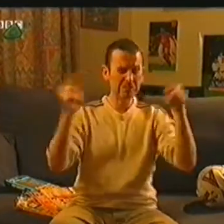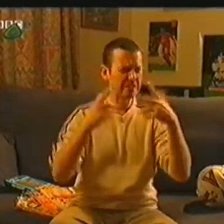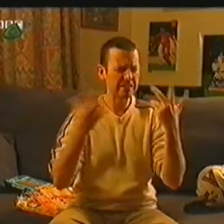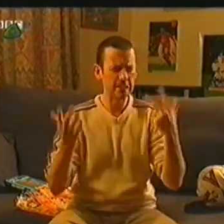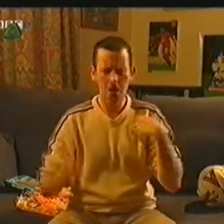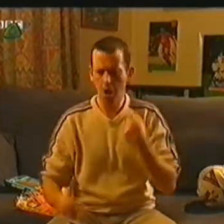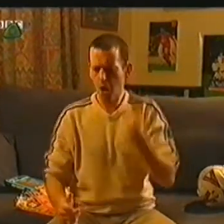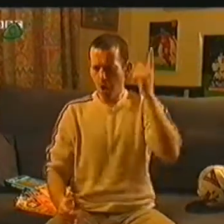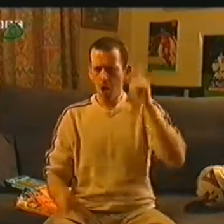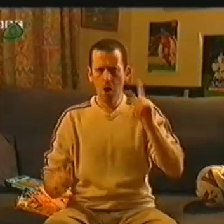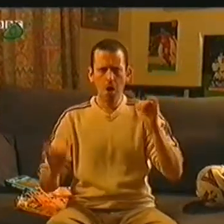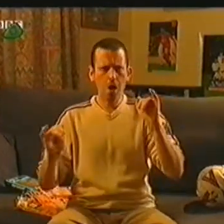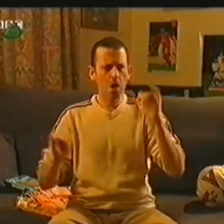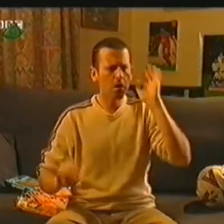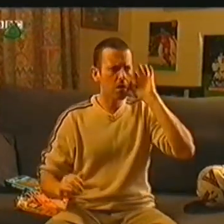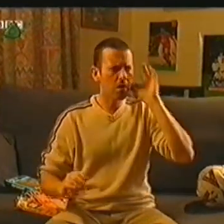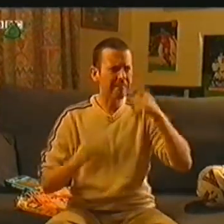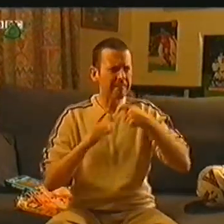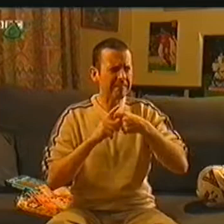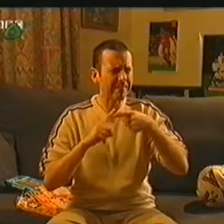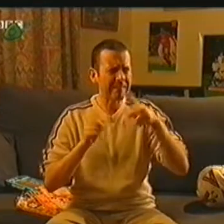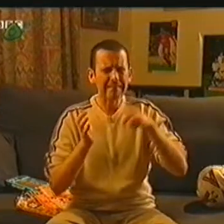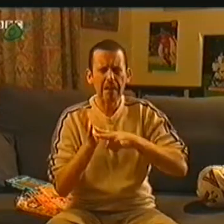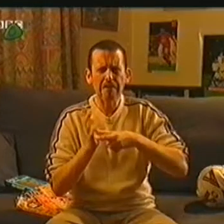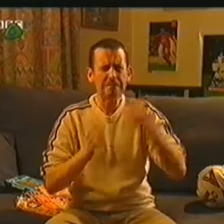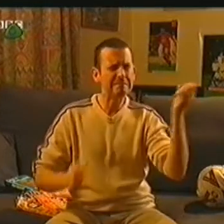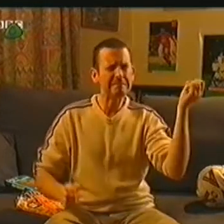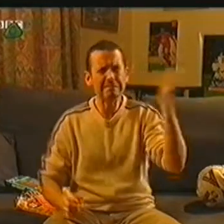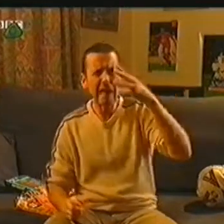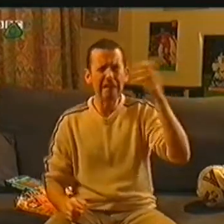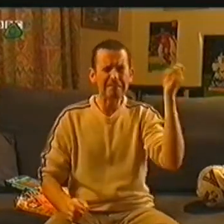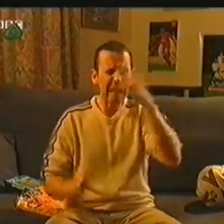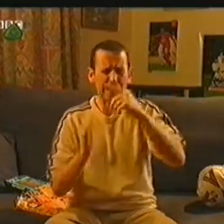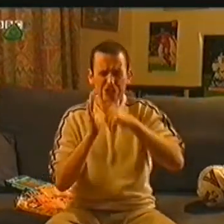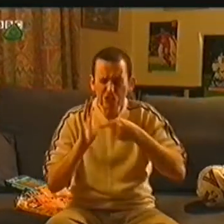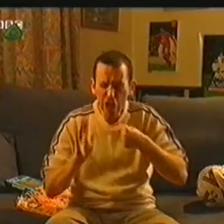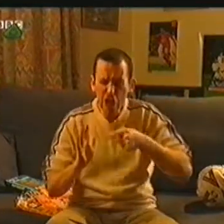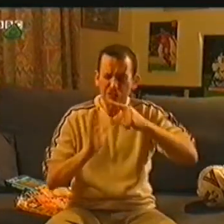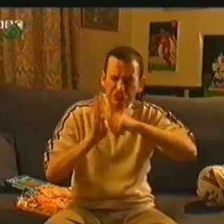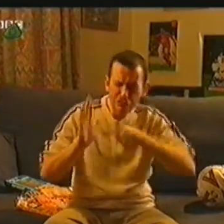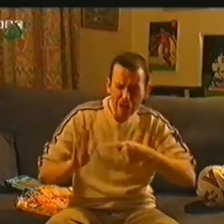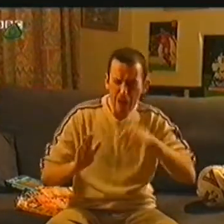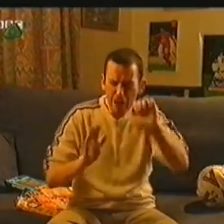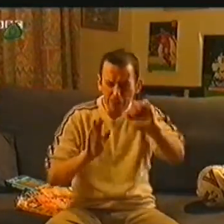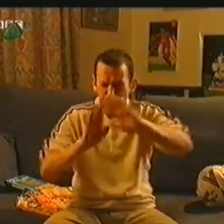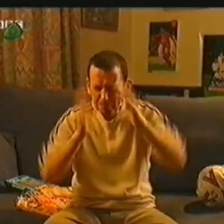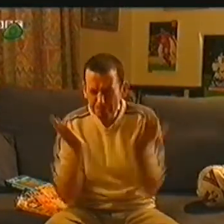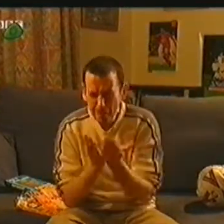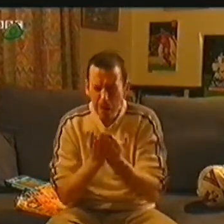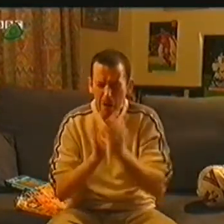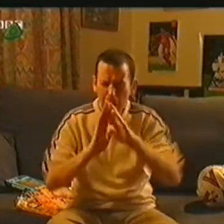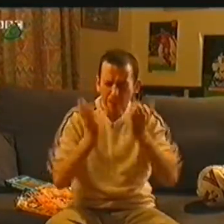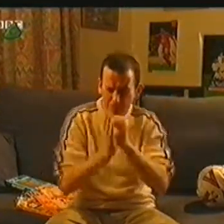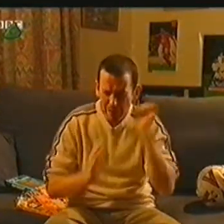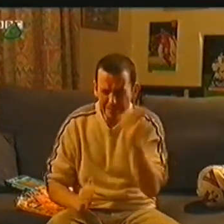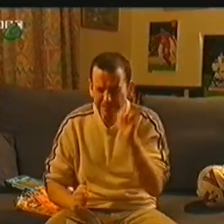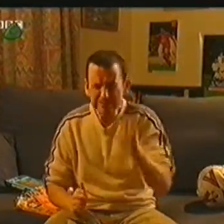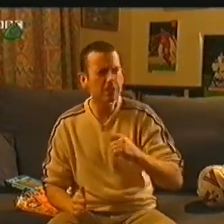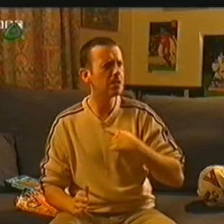pitch. Josh could just make out that it was Kev who'd succeeded in grabbing the ball back from St. Luke's. As Josh shouted to Kev,